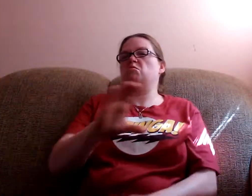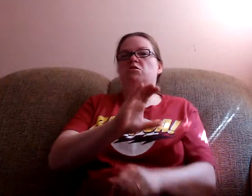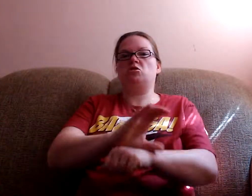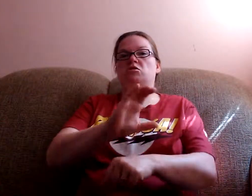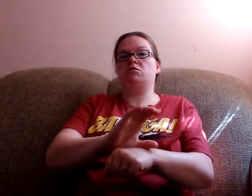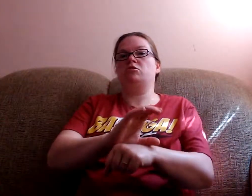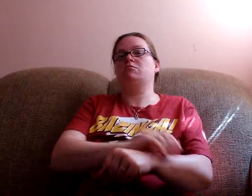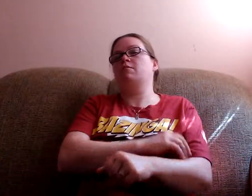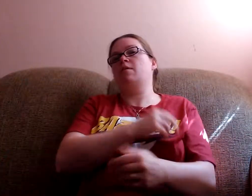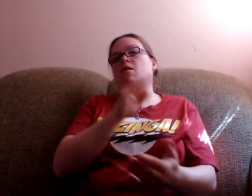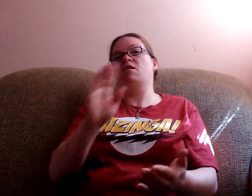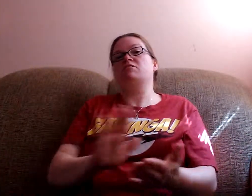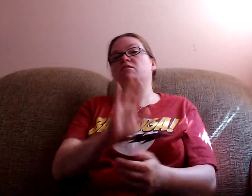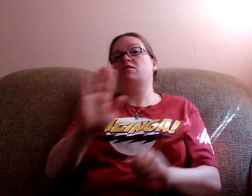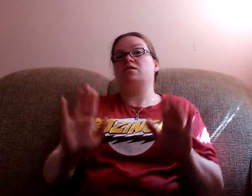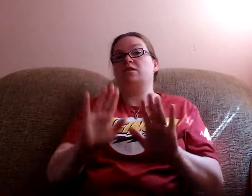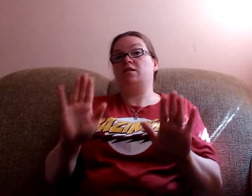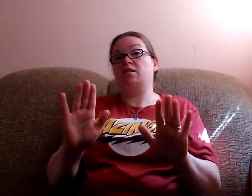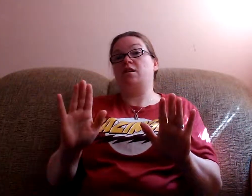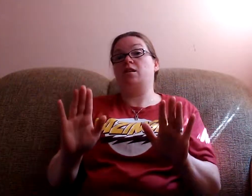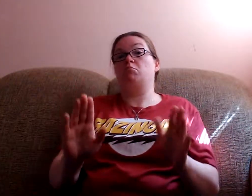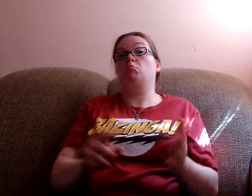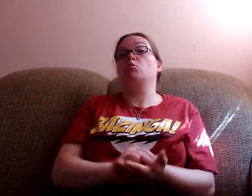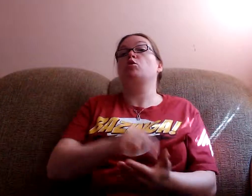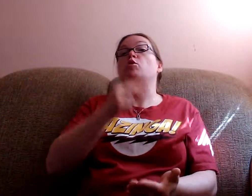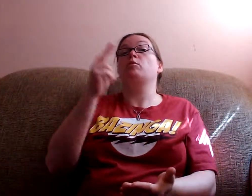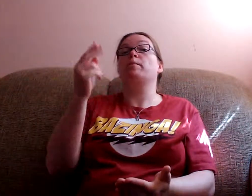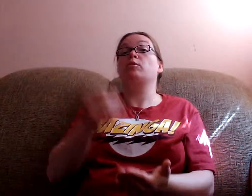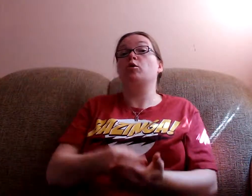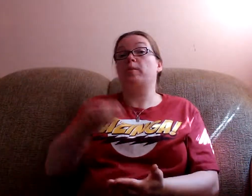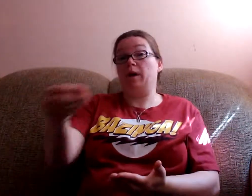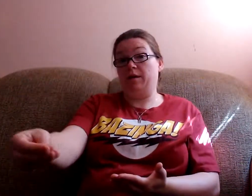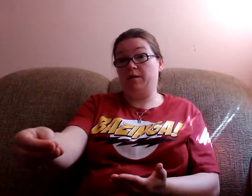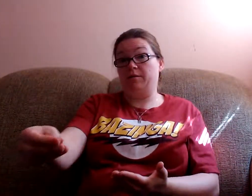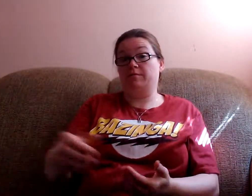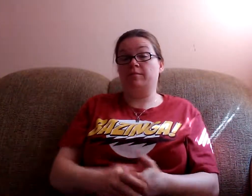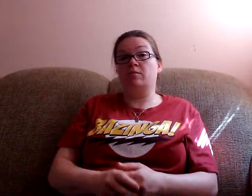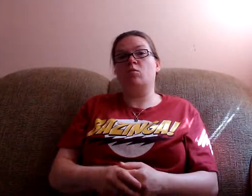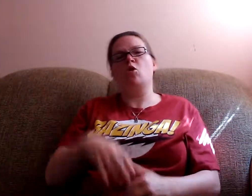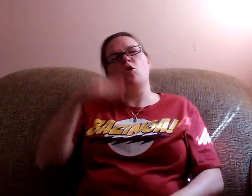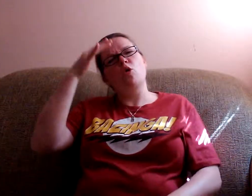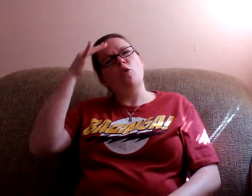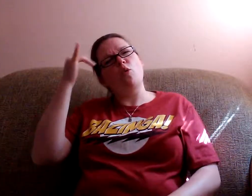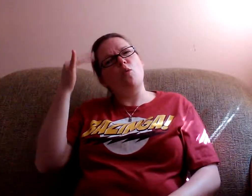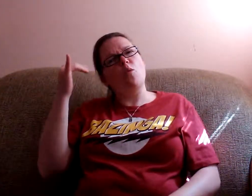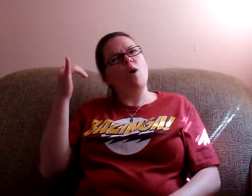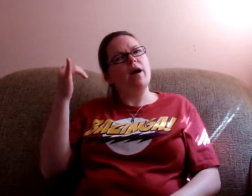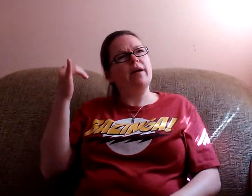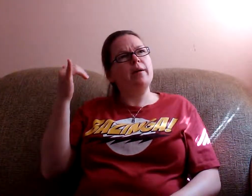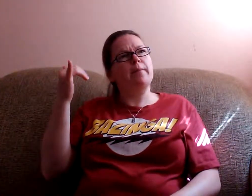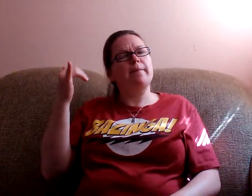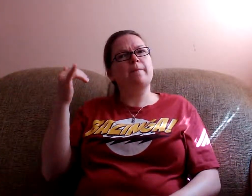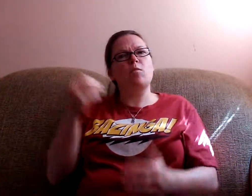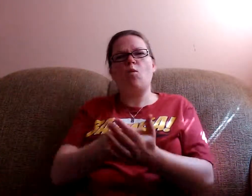to dump at the common dump at the end of the street. Why did that work so well? Well, if you want to run a township, you have to have money.